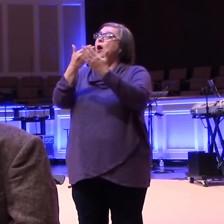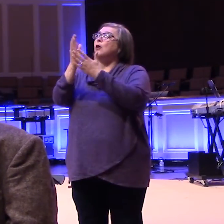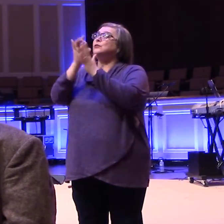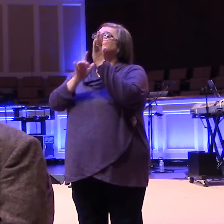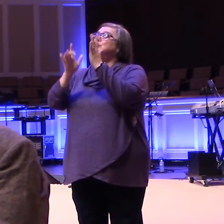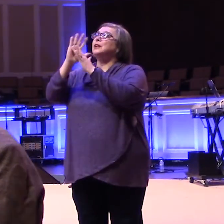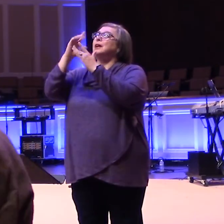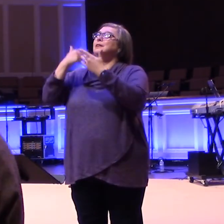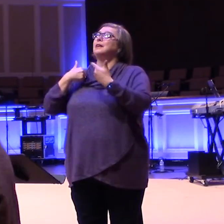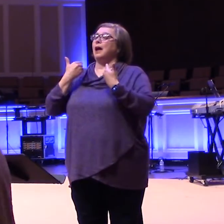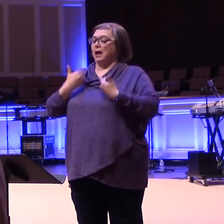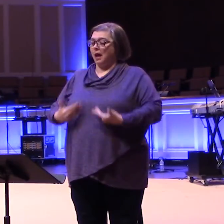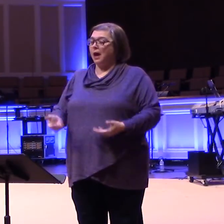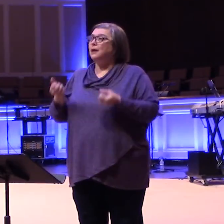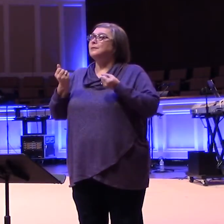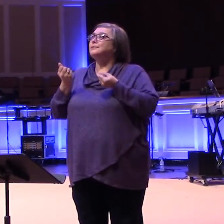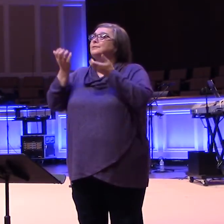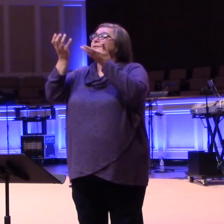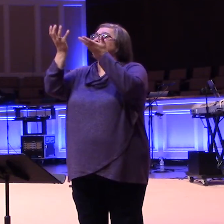Jesus